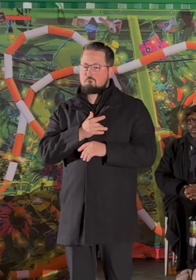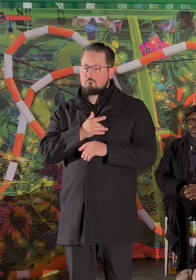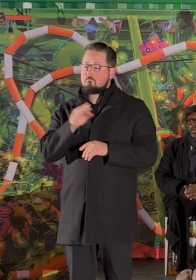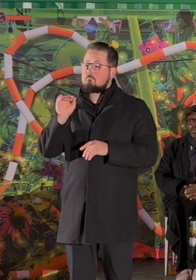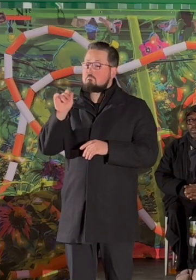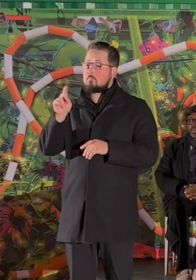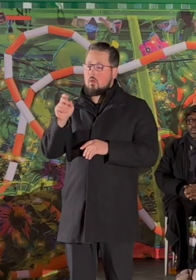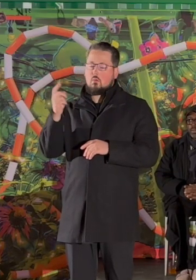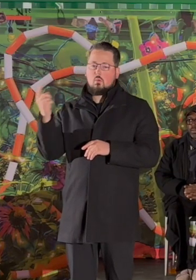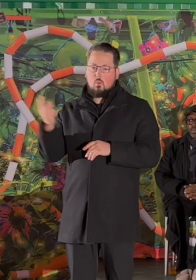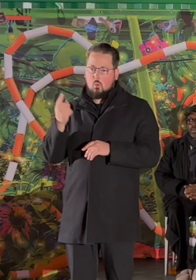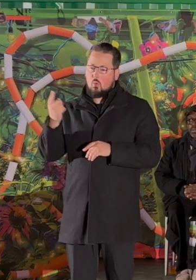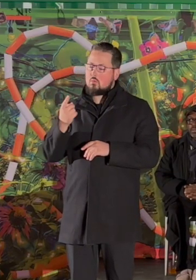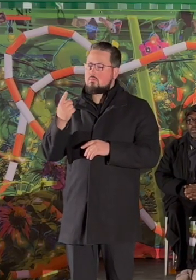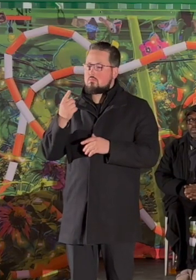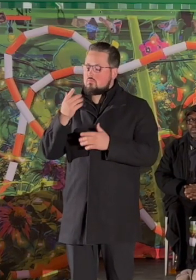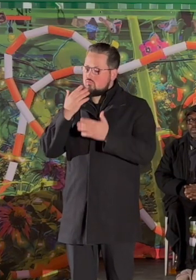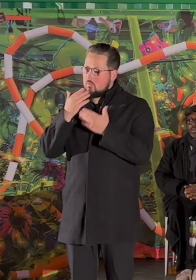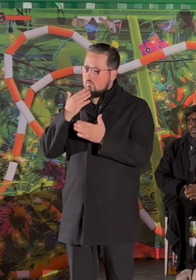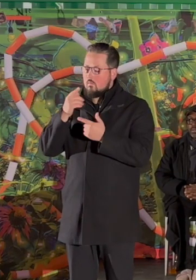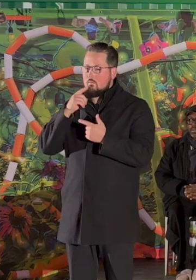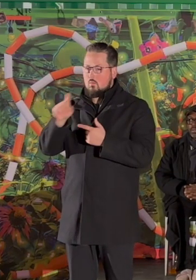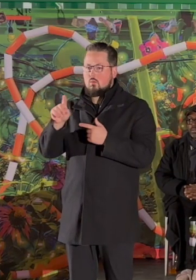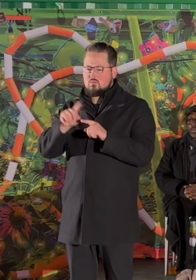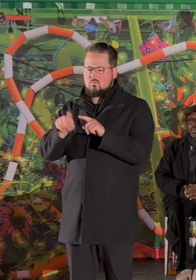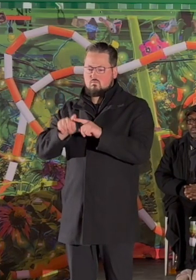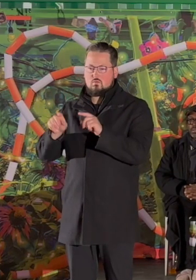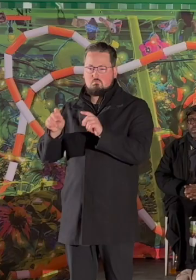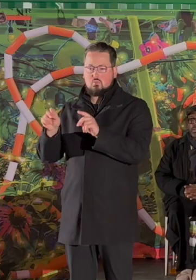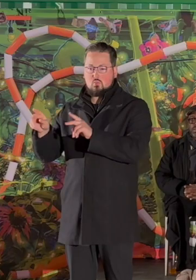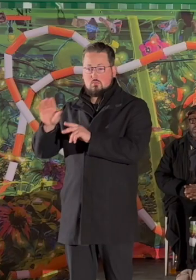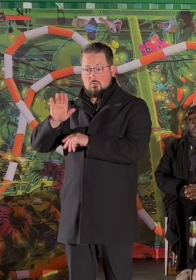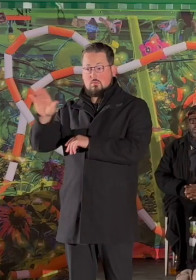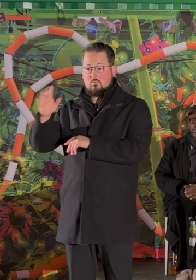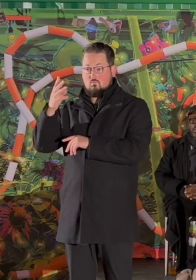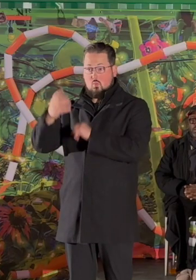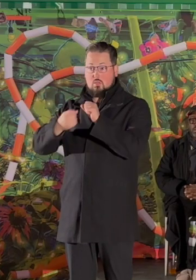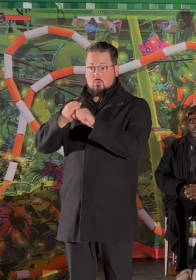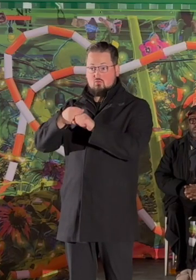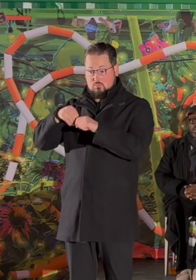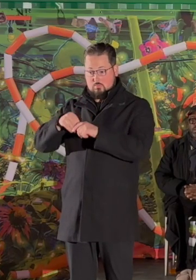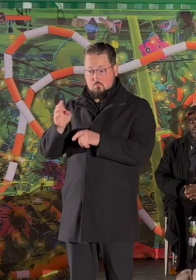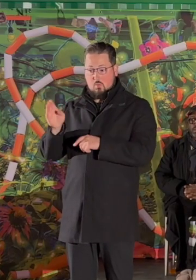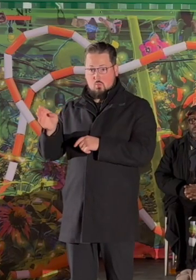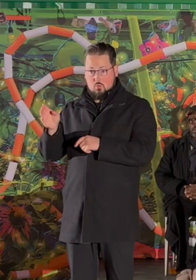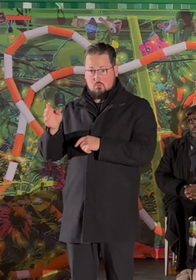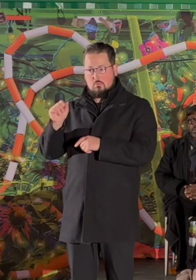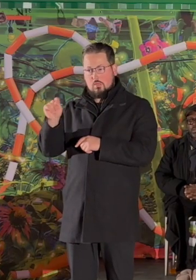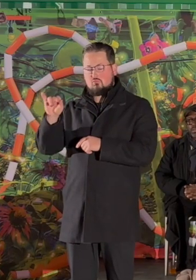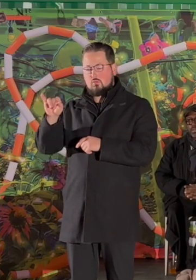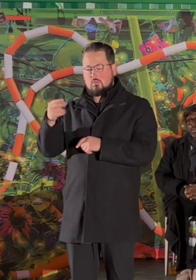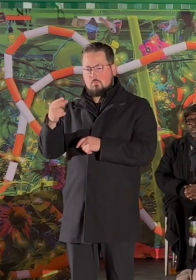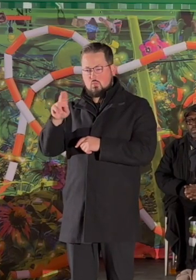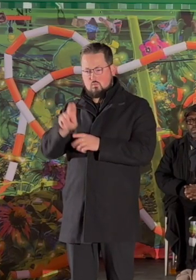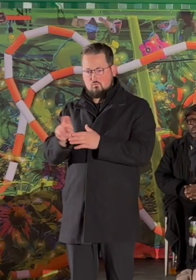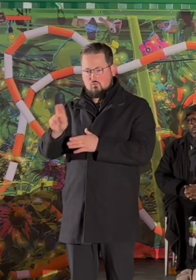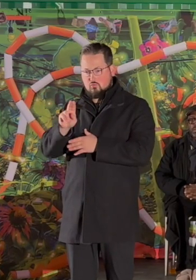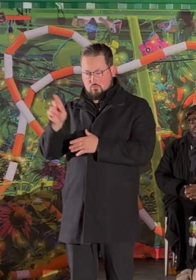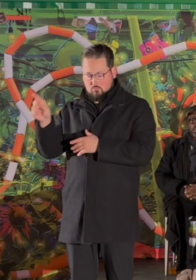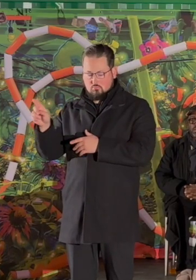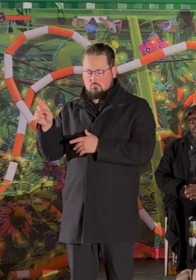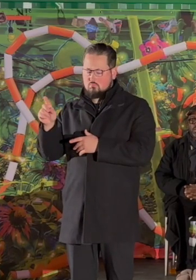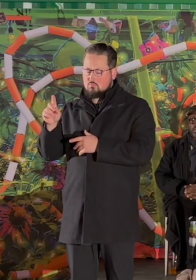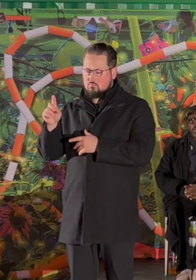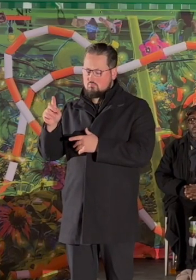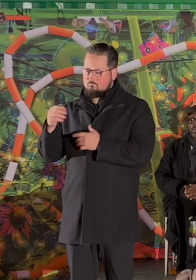has always been so grateful for the opportunities that his 4 years in Baltimore at Johns Hopkins University gave